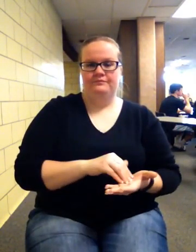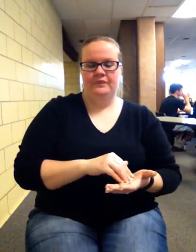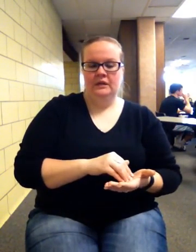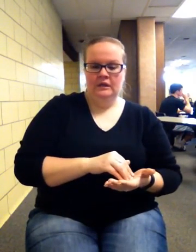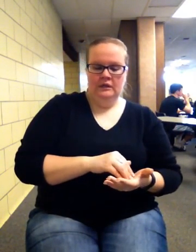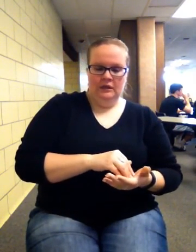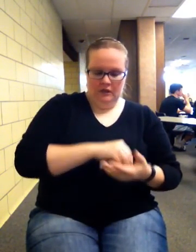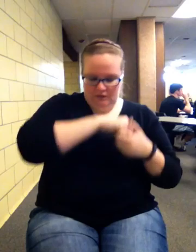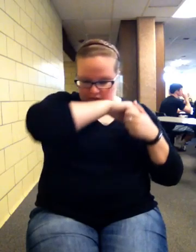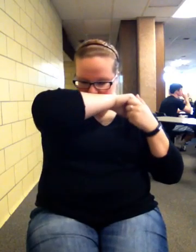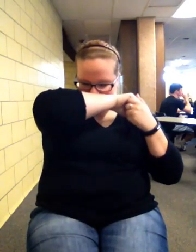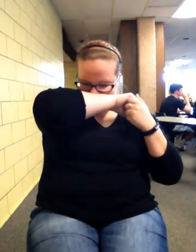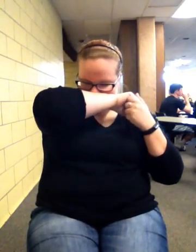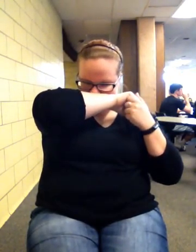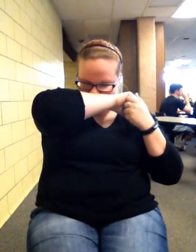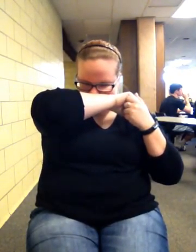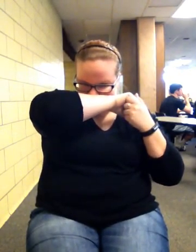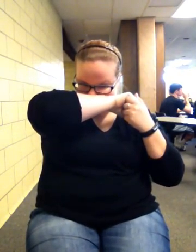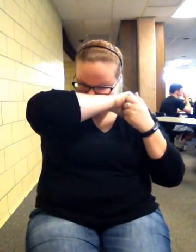keys that we want on our calculator, $12,000 PV.